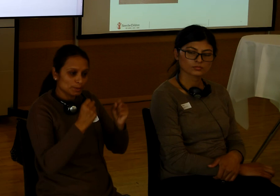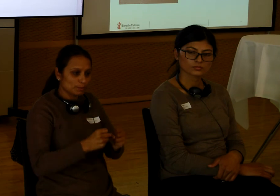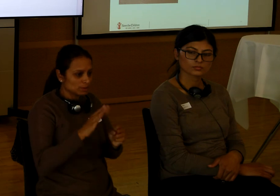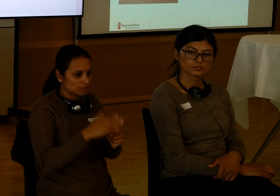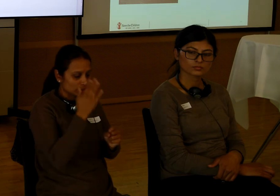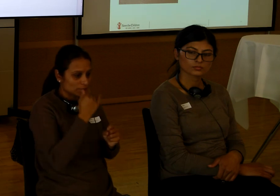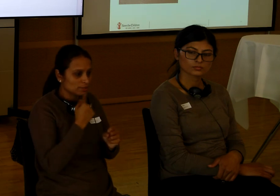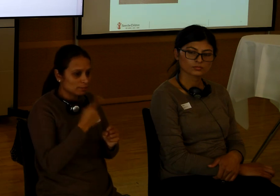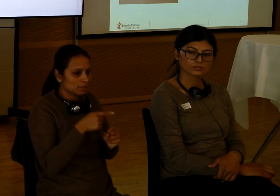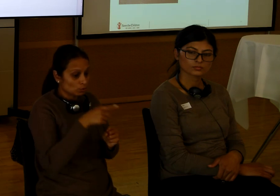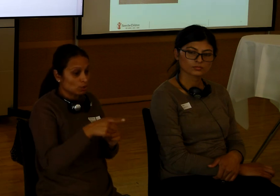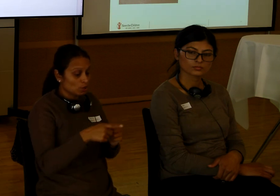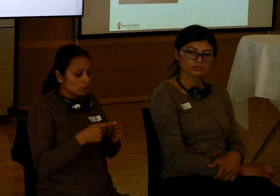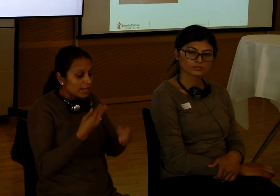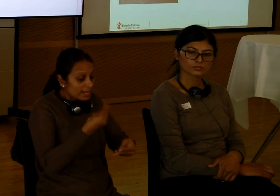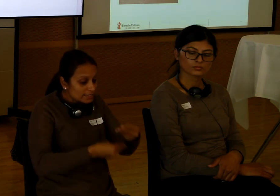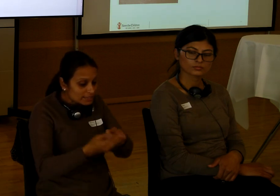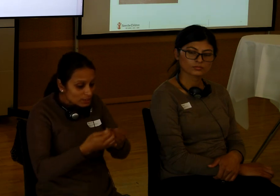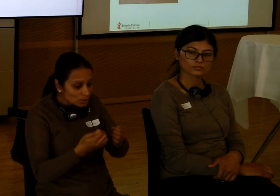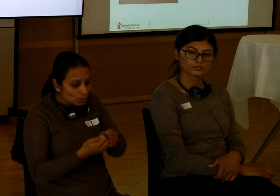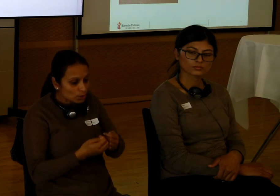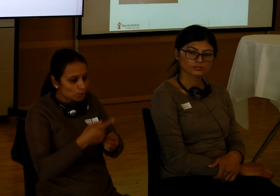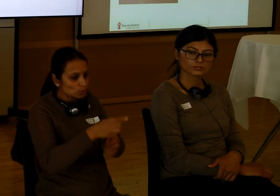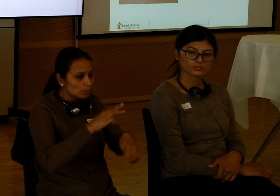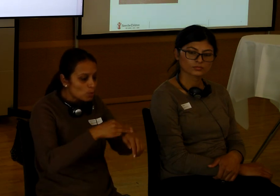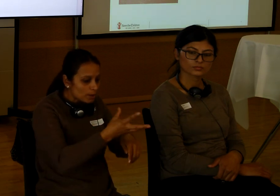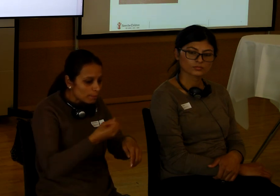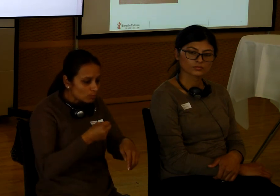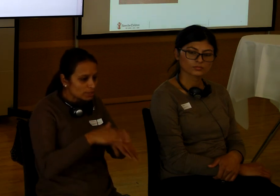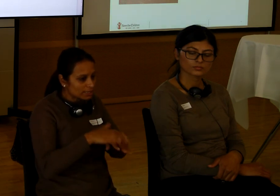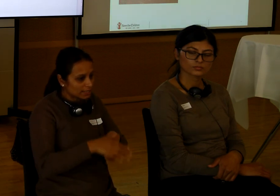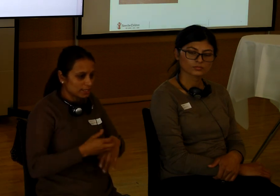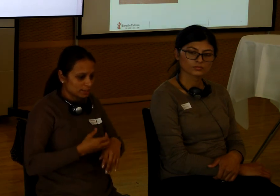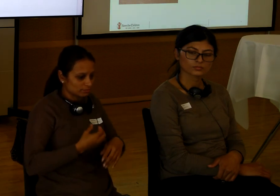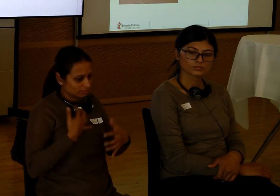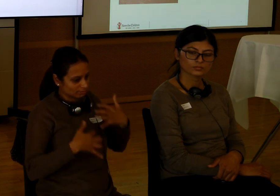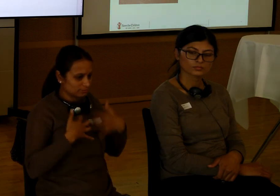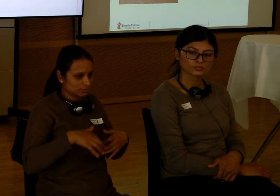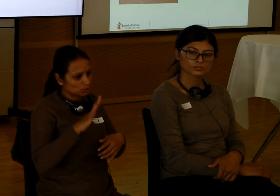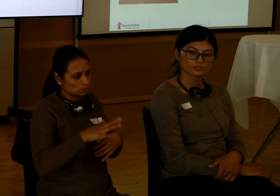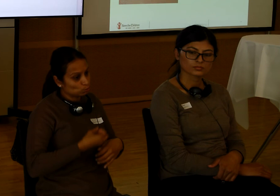were just so eager to exchange and have that opportunity.